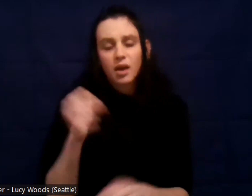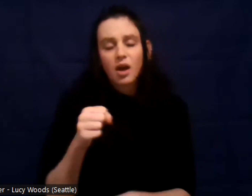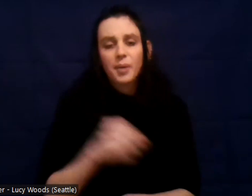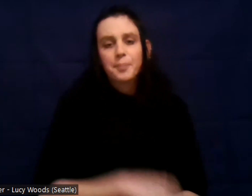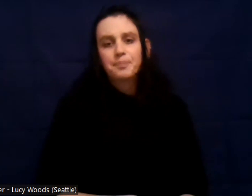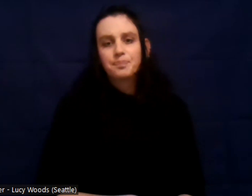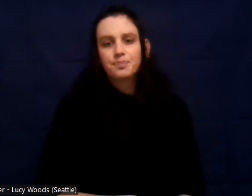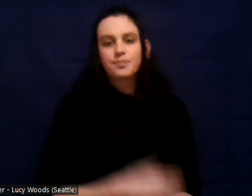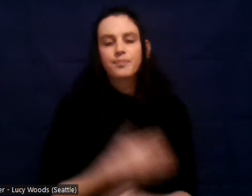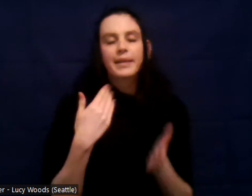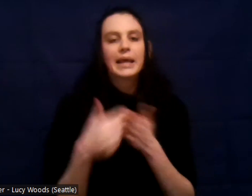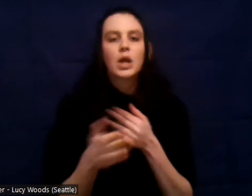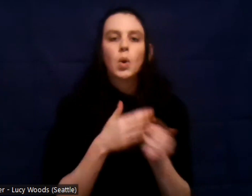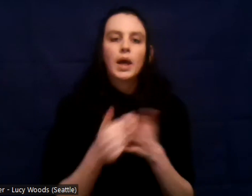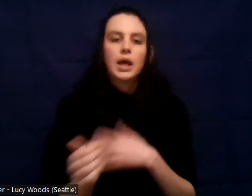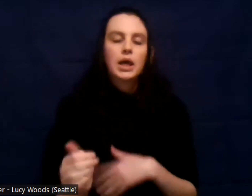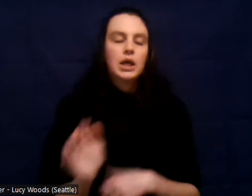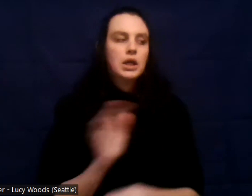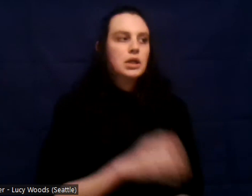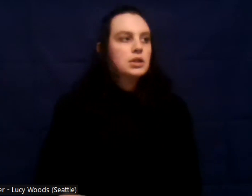anyway,